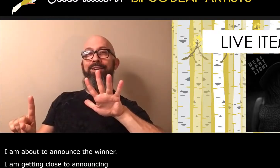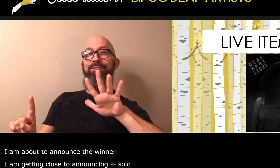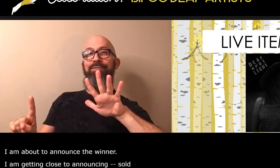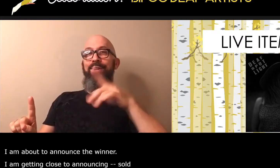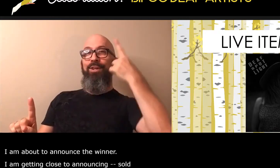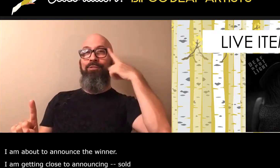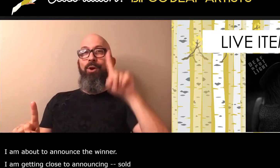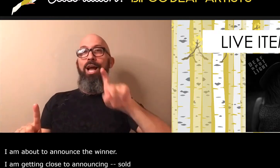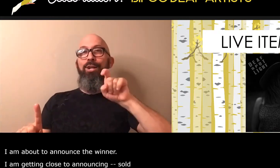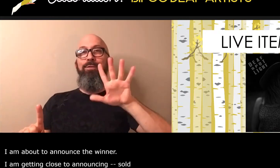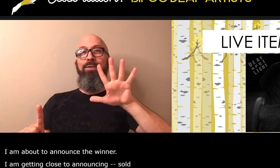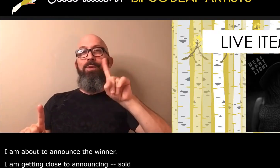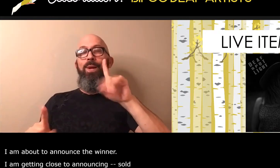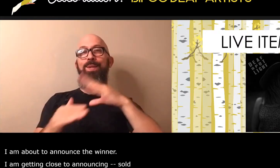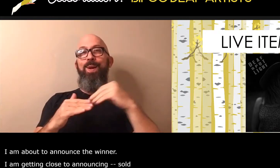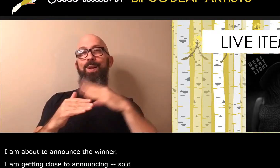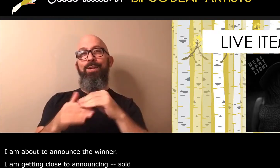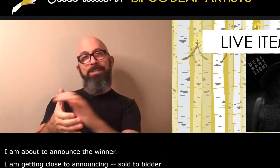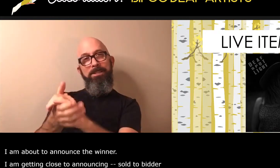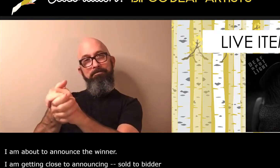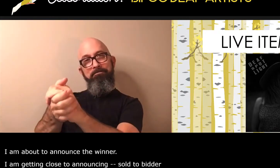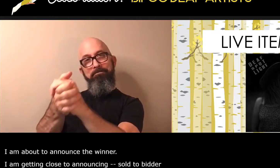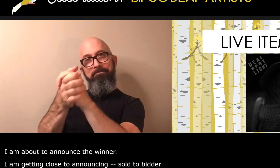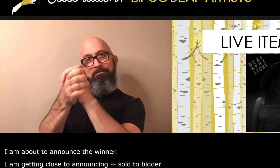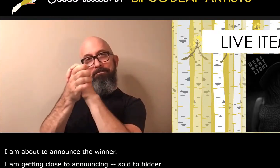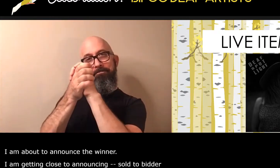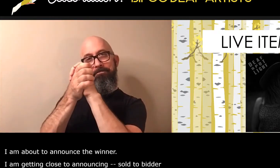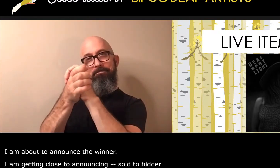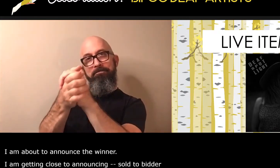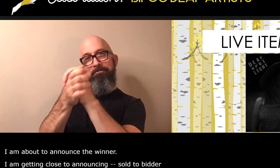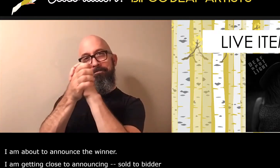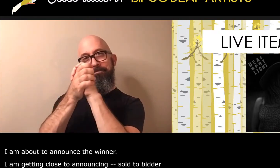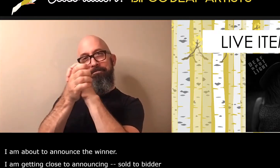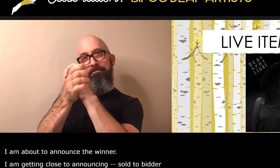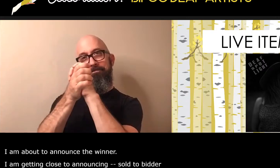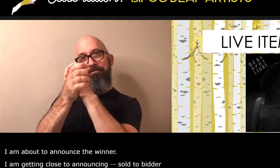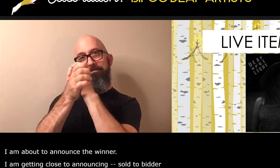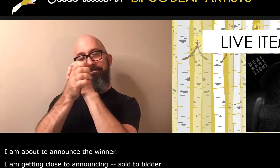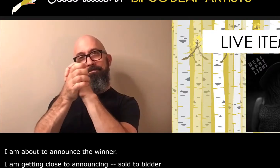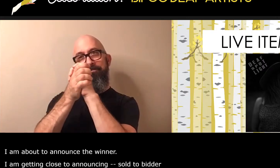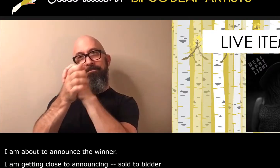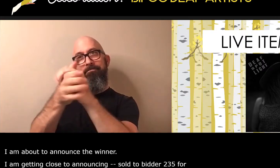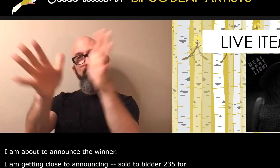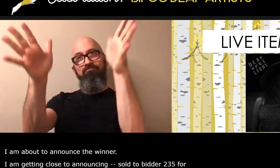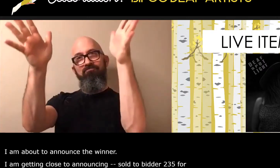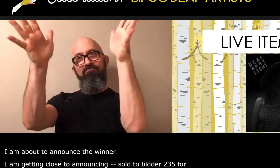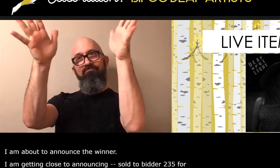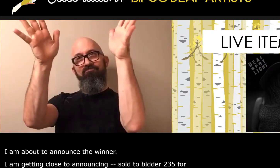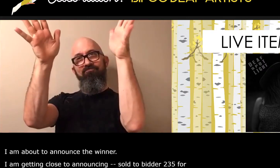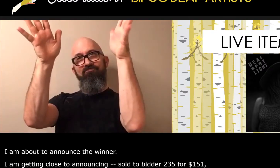to bidder 235 for $151. Congratulations.